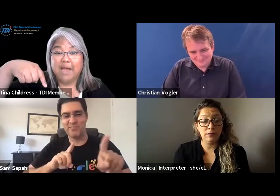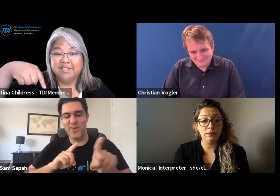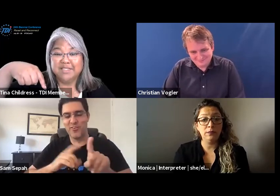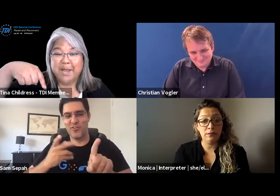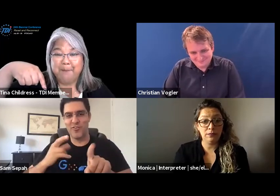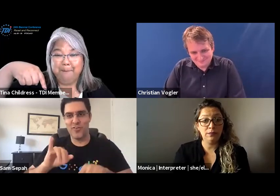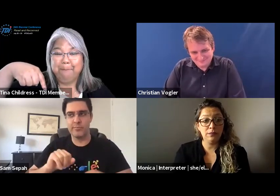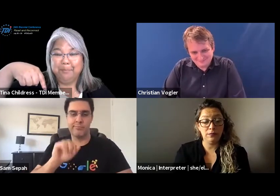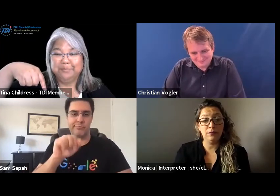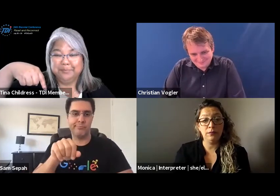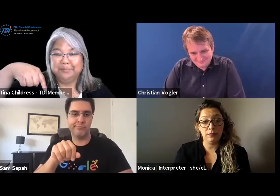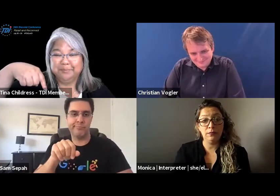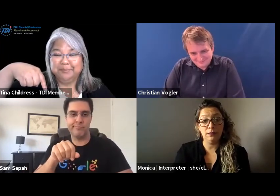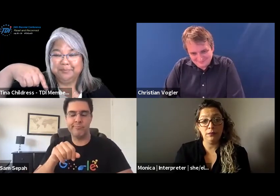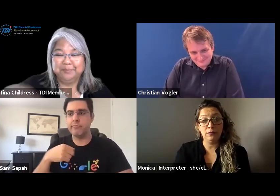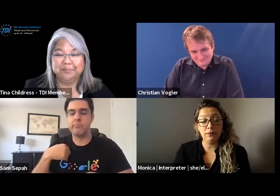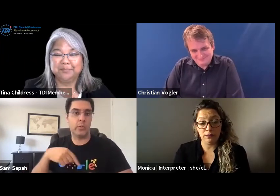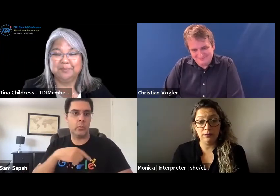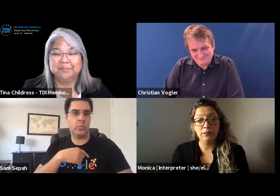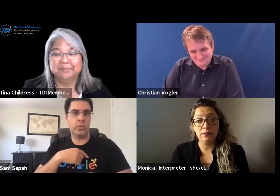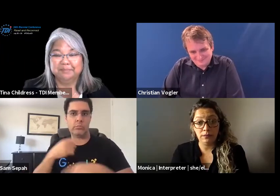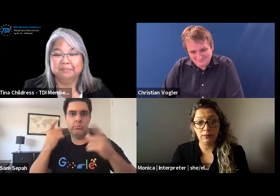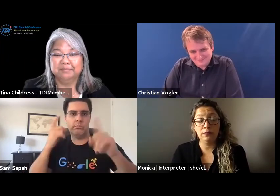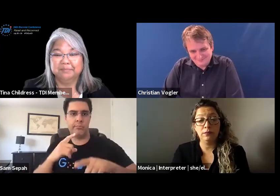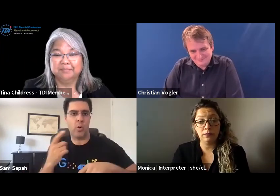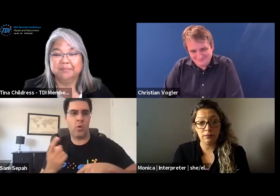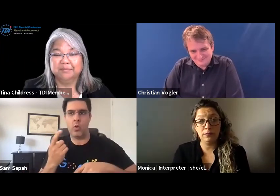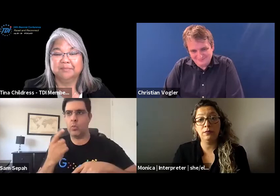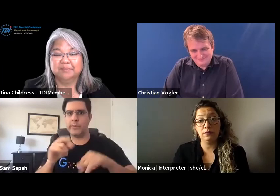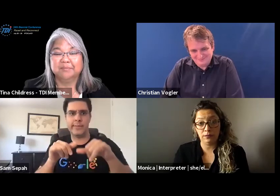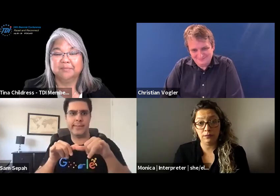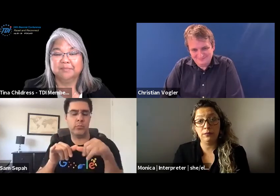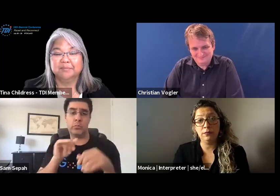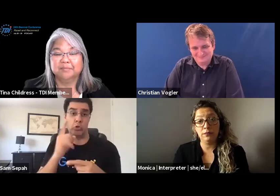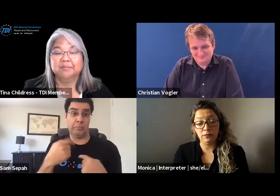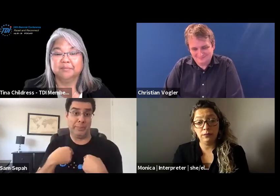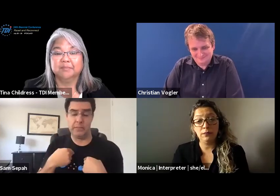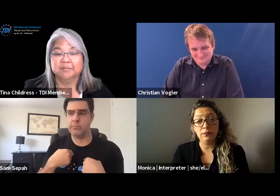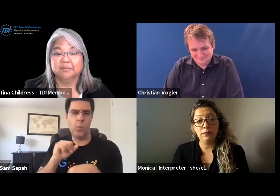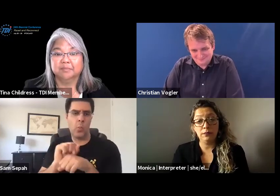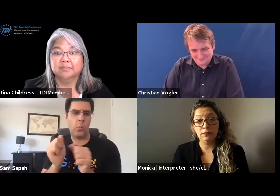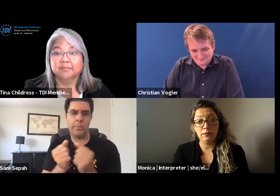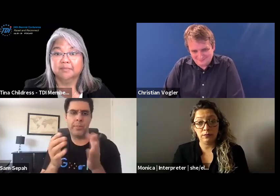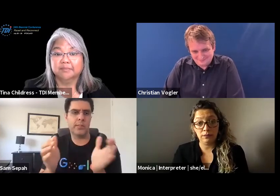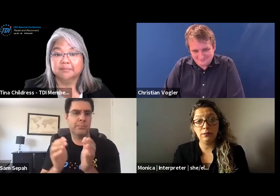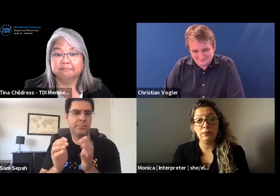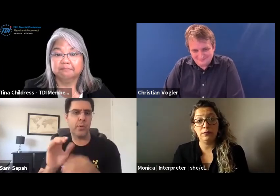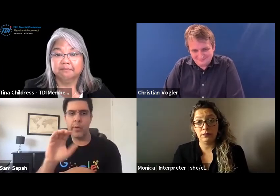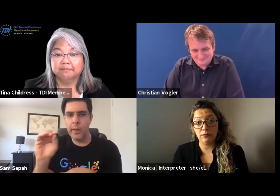Back to Sam. Sam here. Yes, I'd like to respond to Chris. We agree. We engineers, not just myself, I